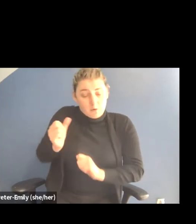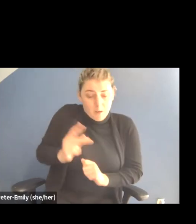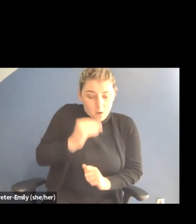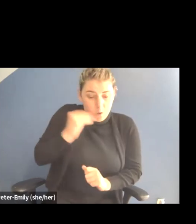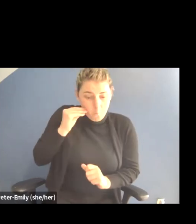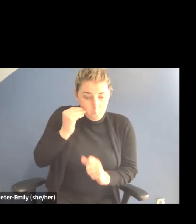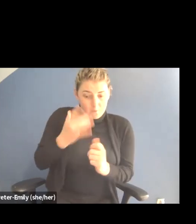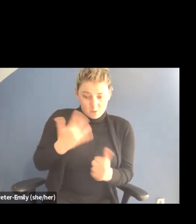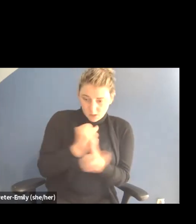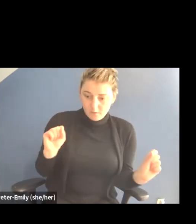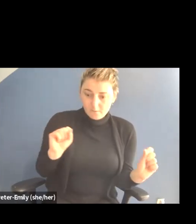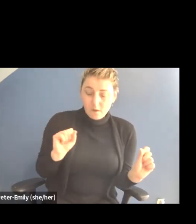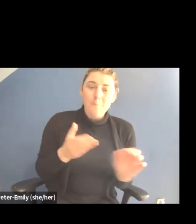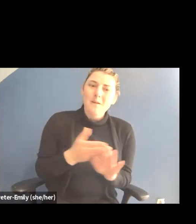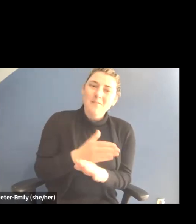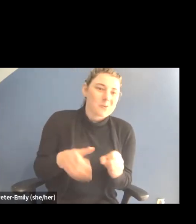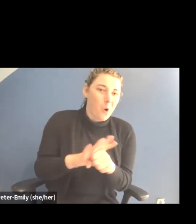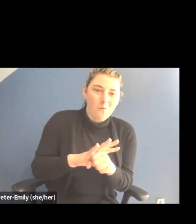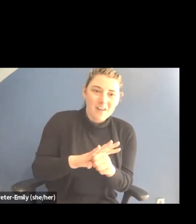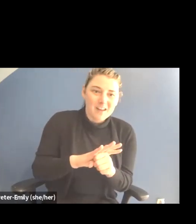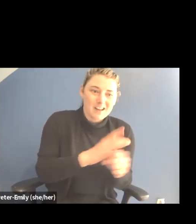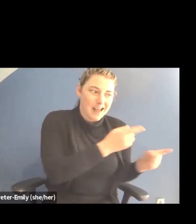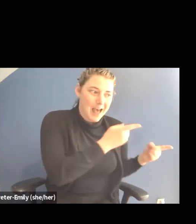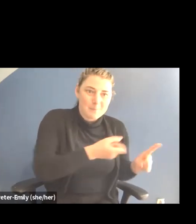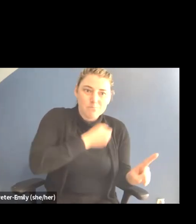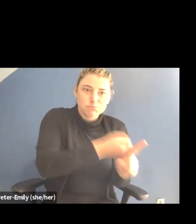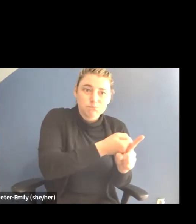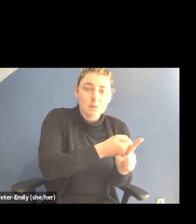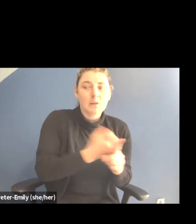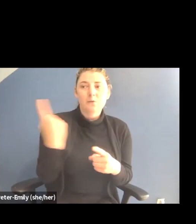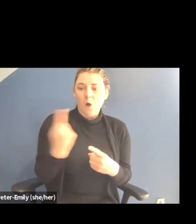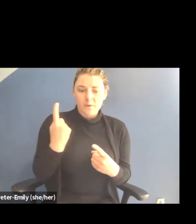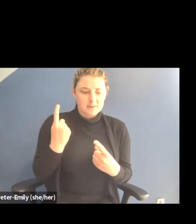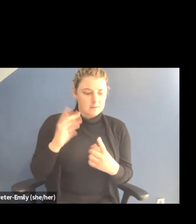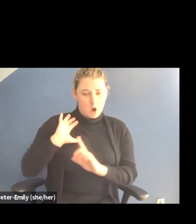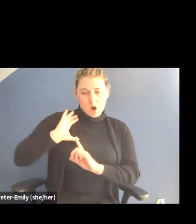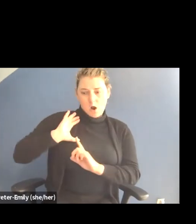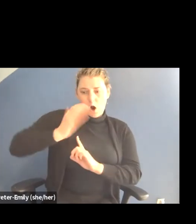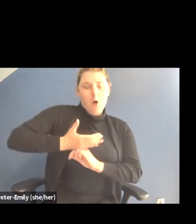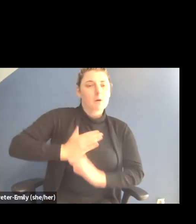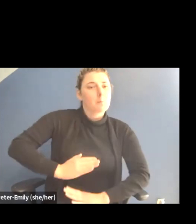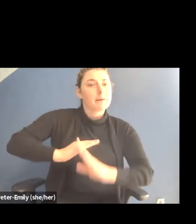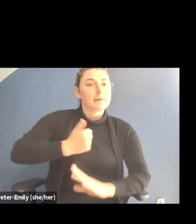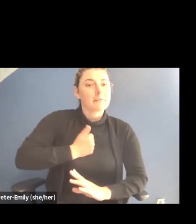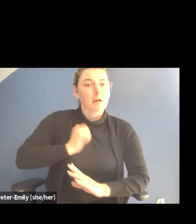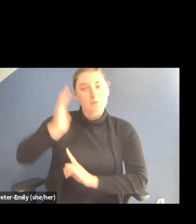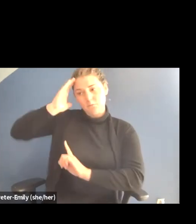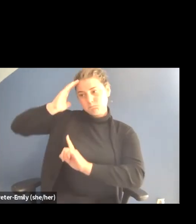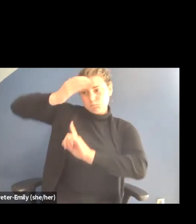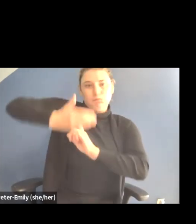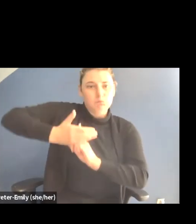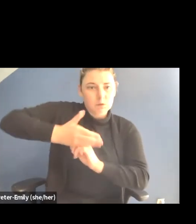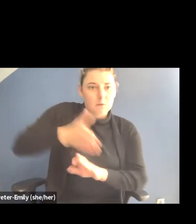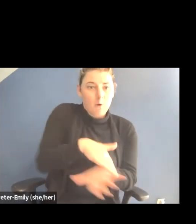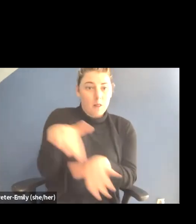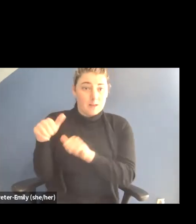safely. Before COVID was a thing, there were always these this armor that we put on. So this is for you. This